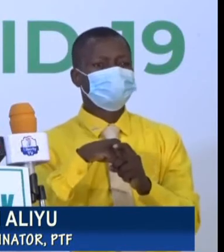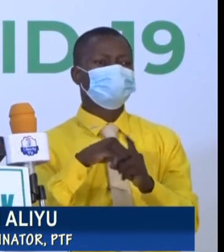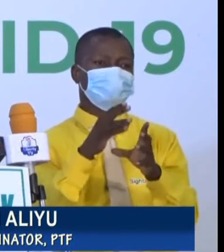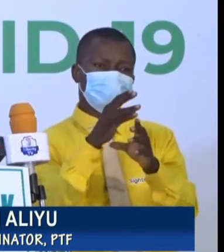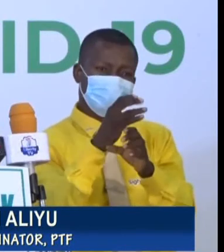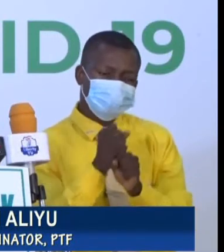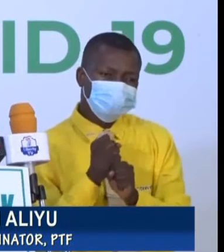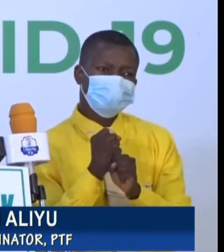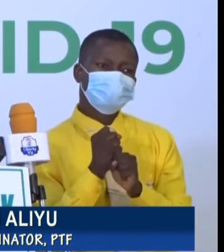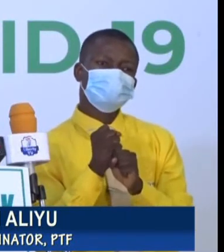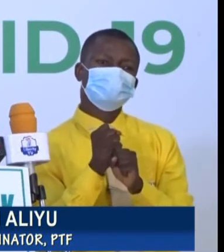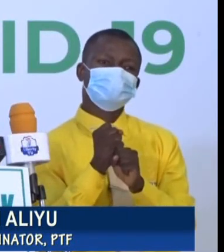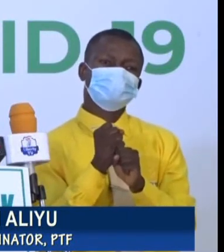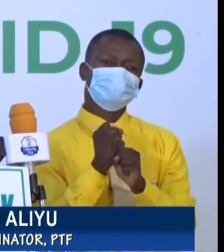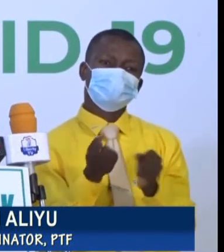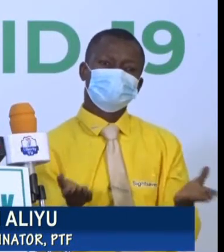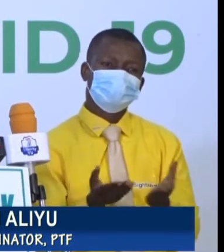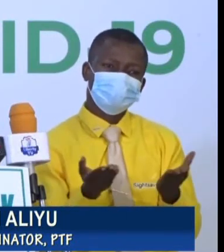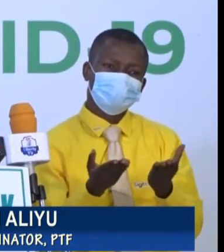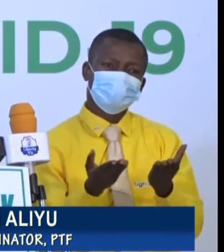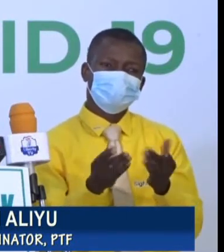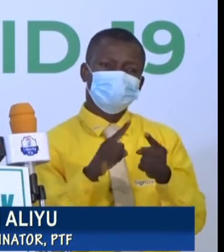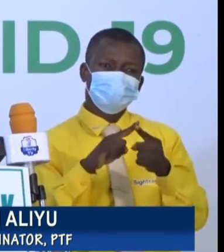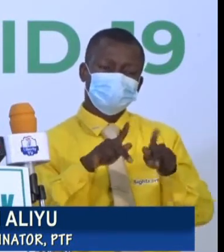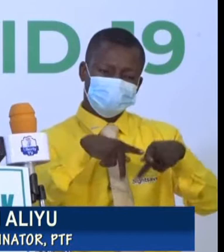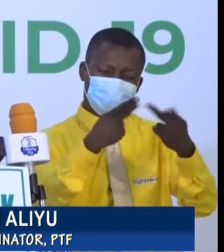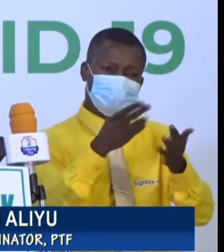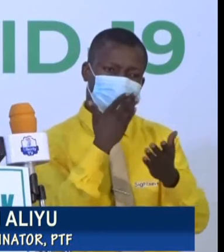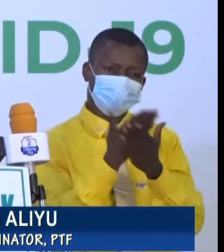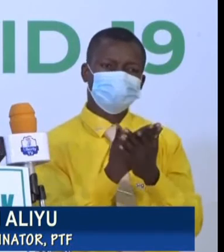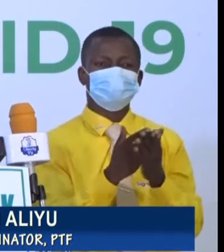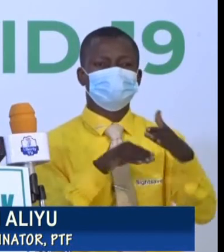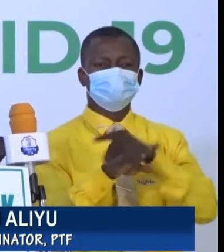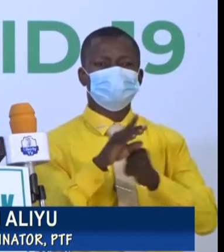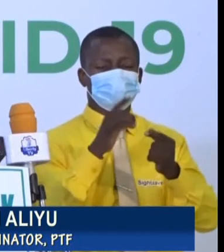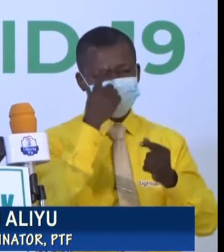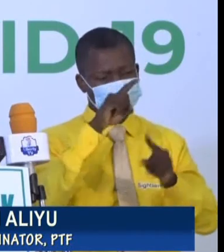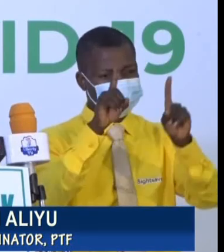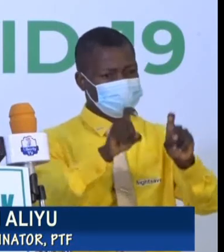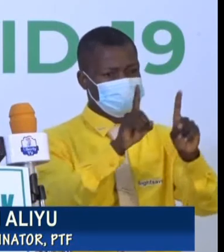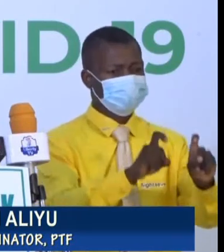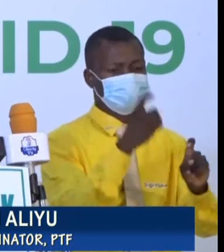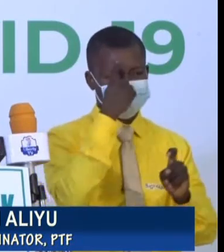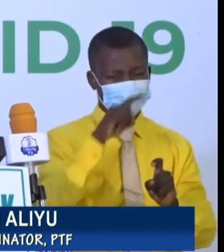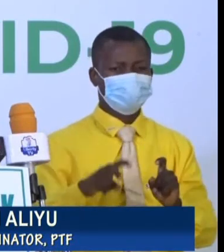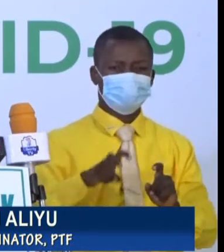the platform and provide improved access to testing for travelers.